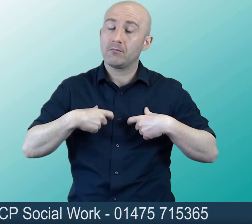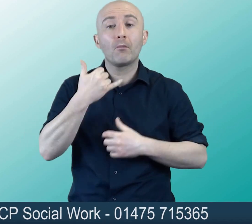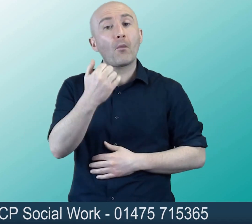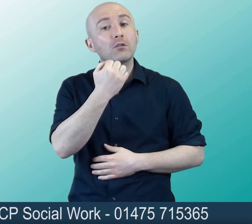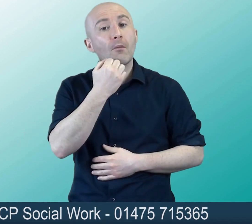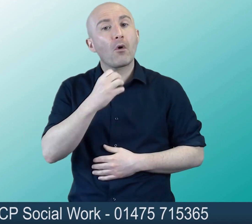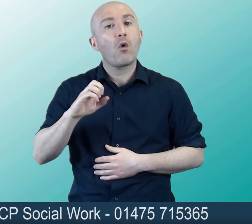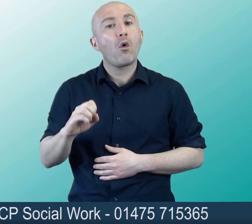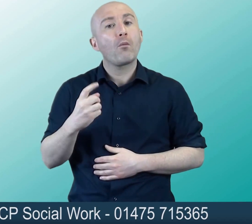CHCP Social Work on